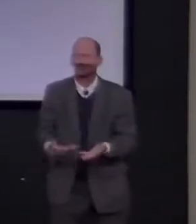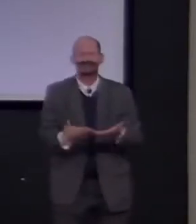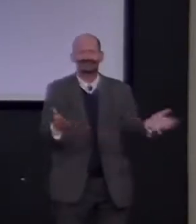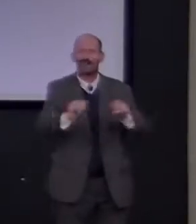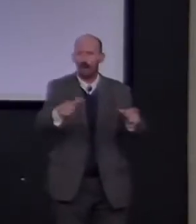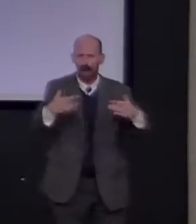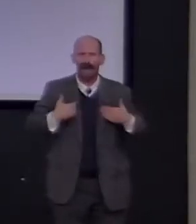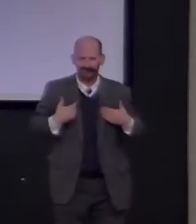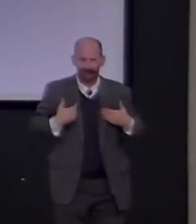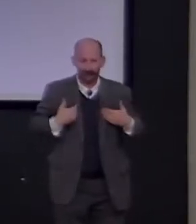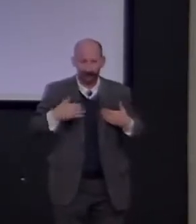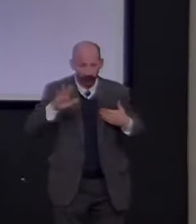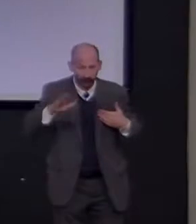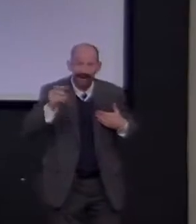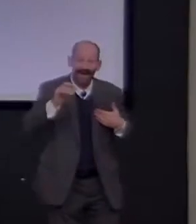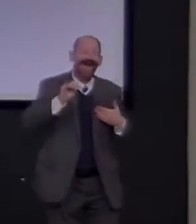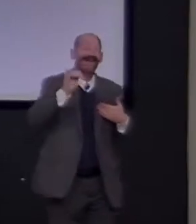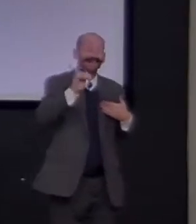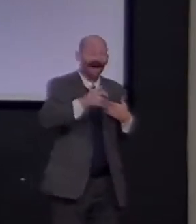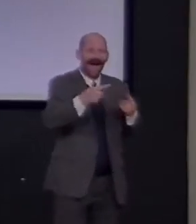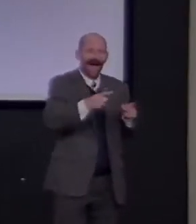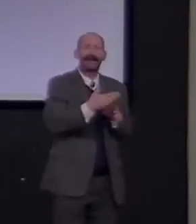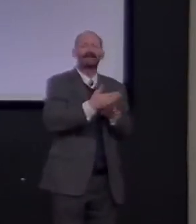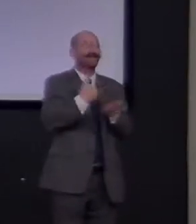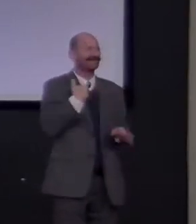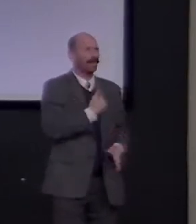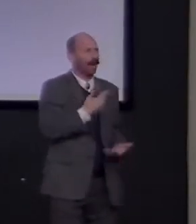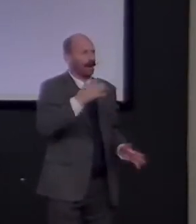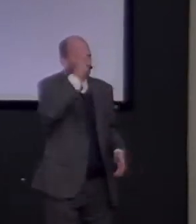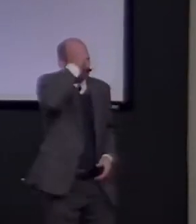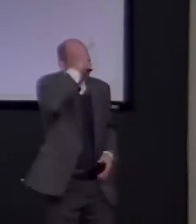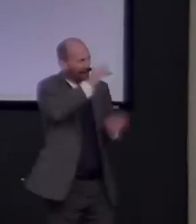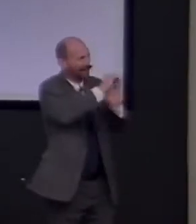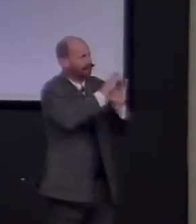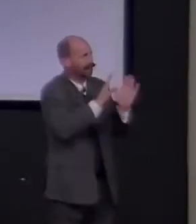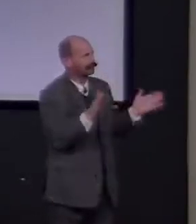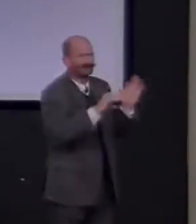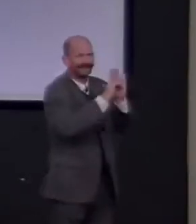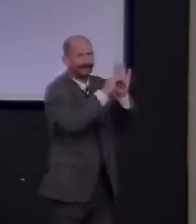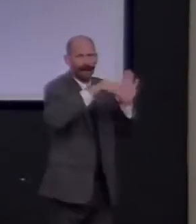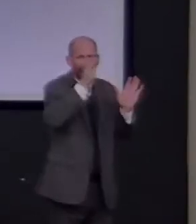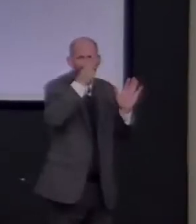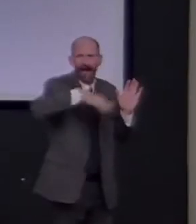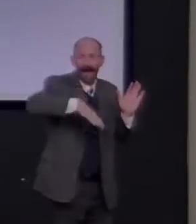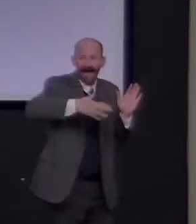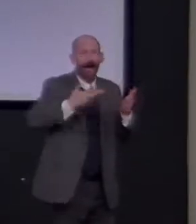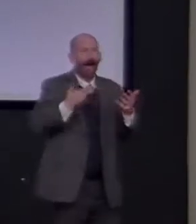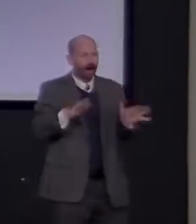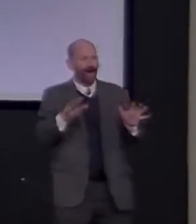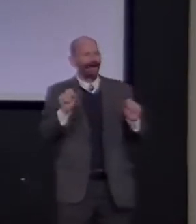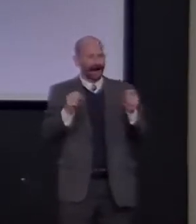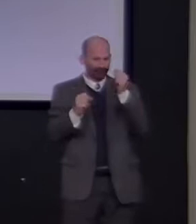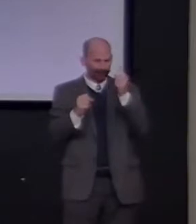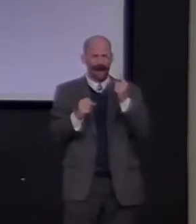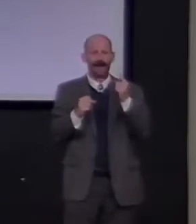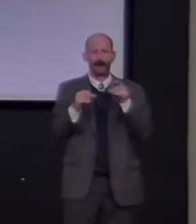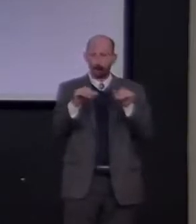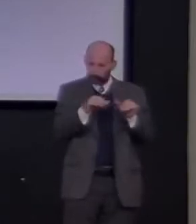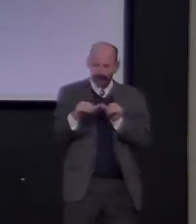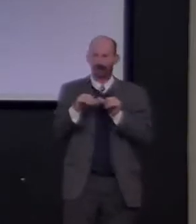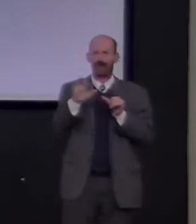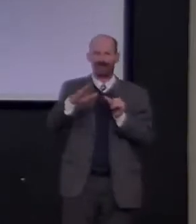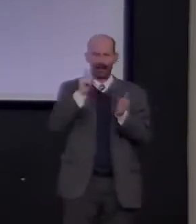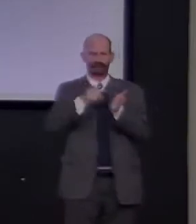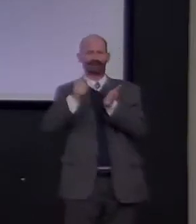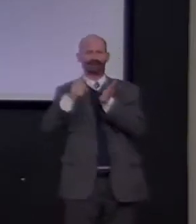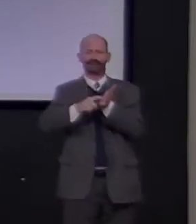precedes the acquisition of linguistic symbols for numbers. We can already measure it in infants and pre-verbal infants. So when we learn